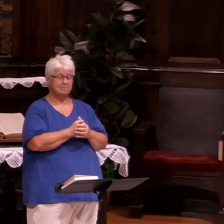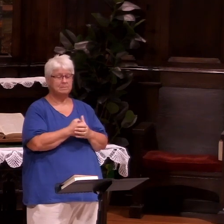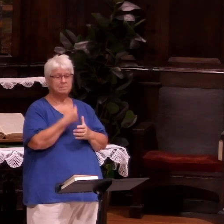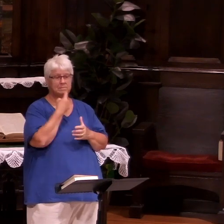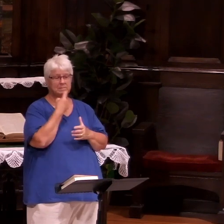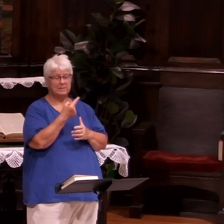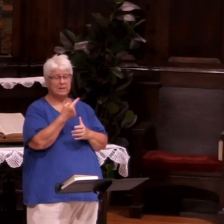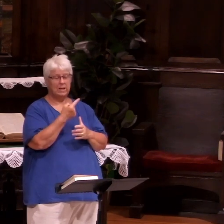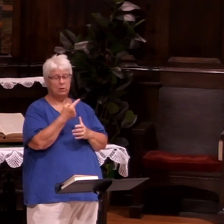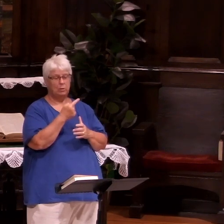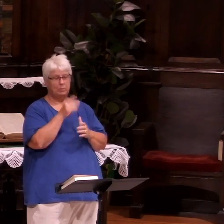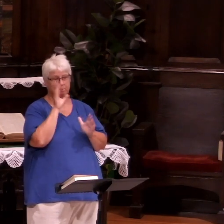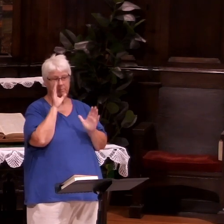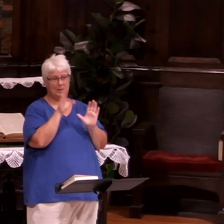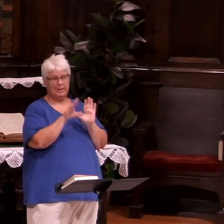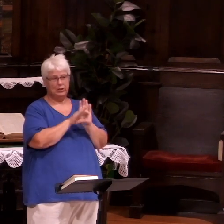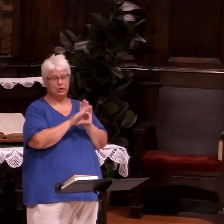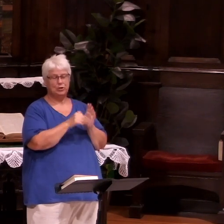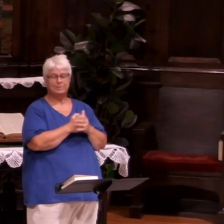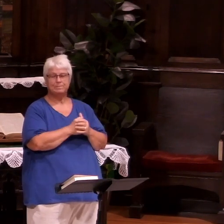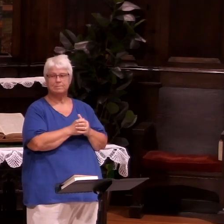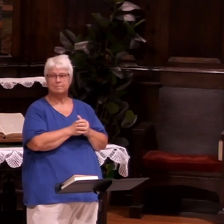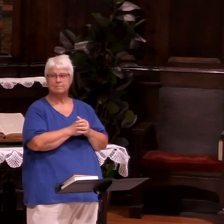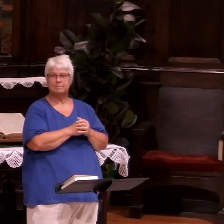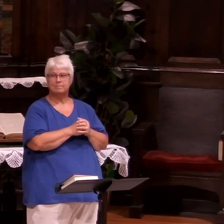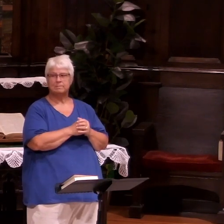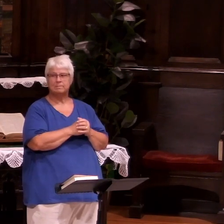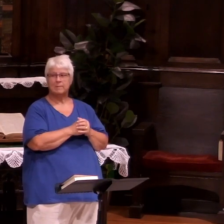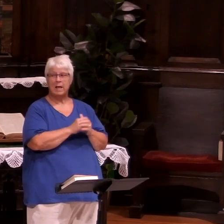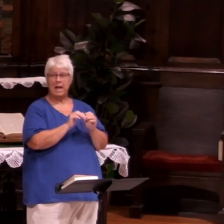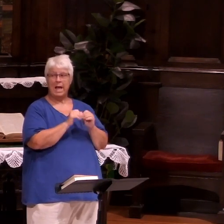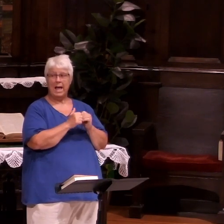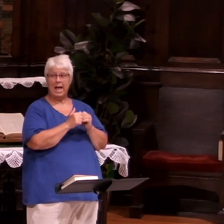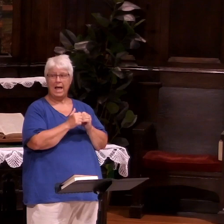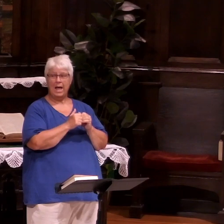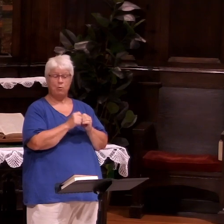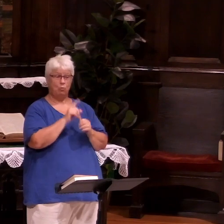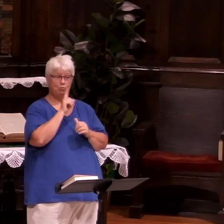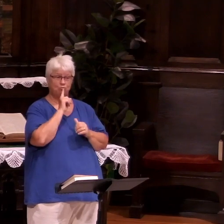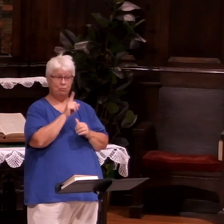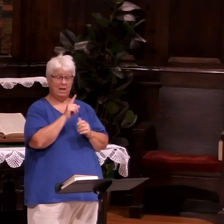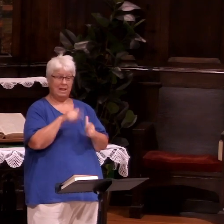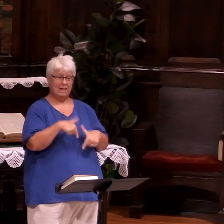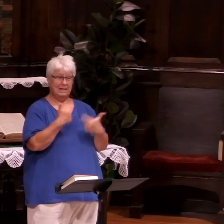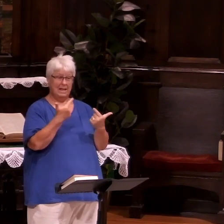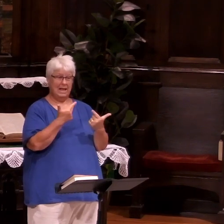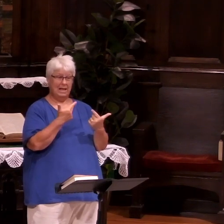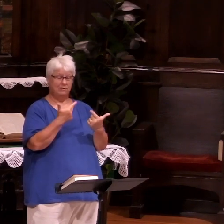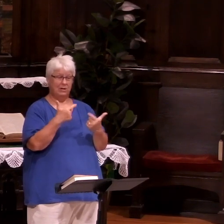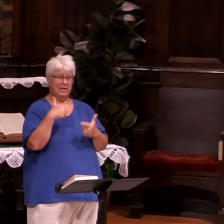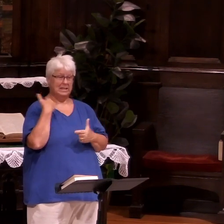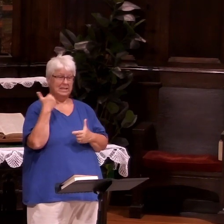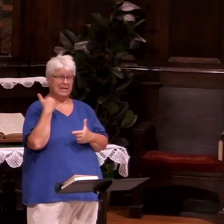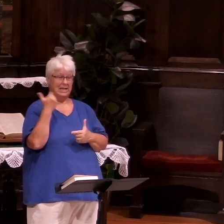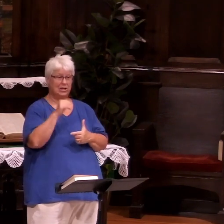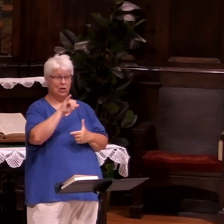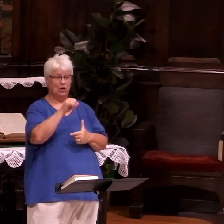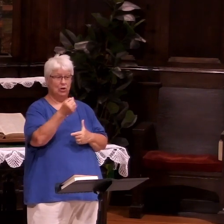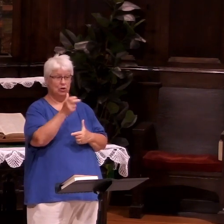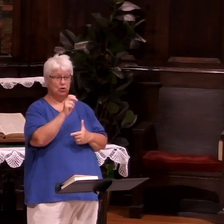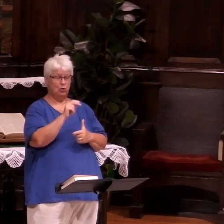just paint you a little picture of how real life teenage